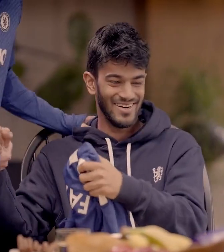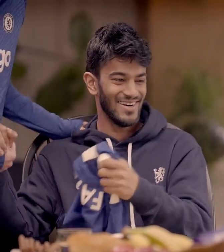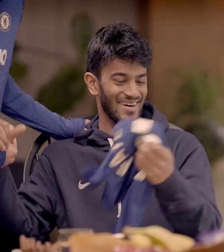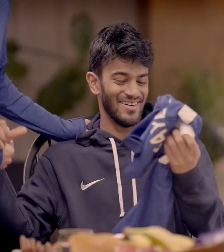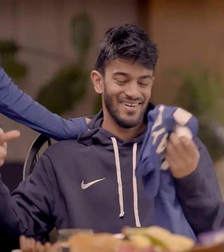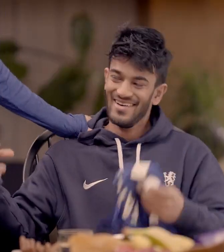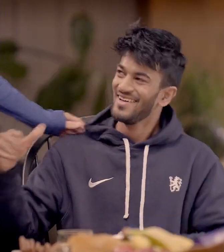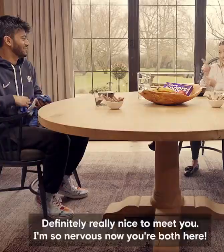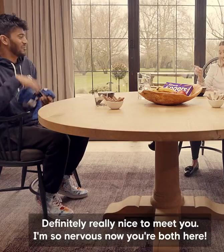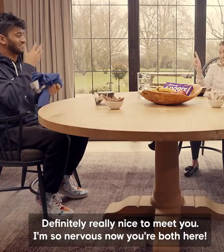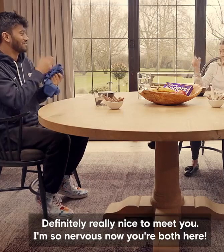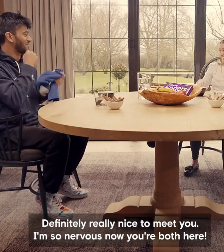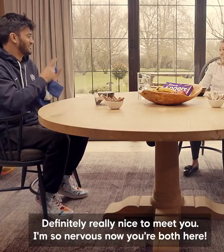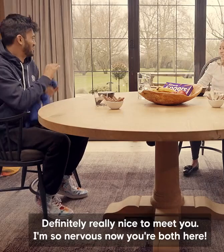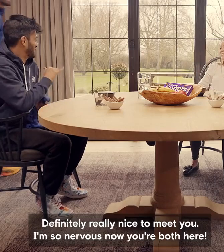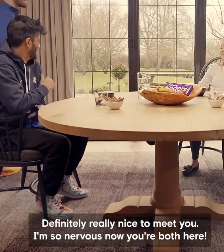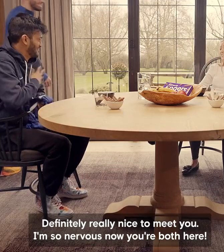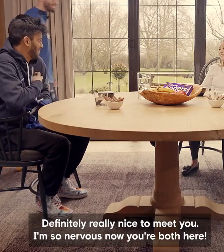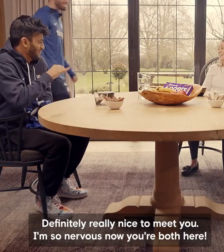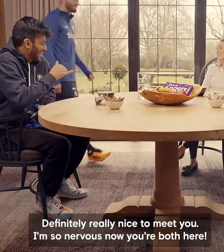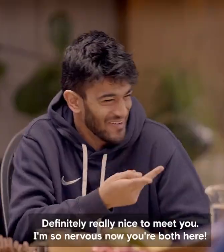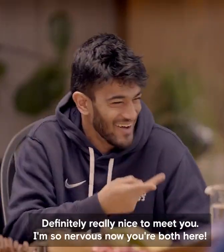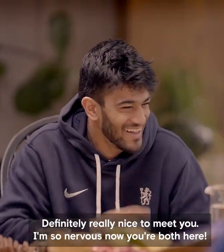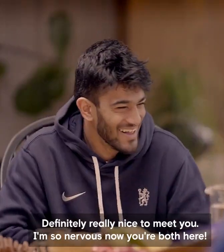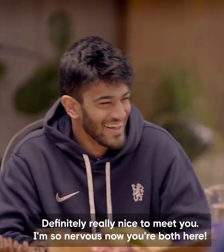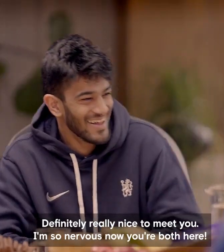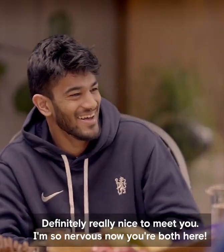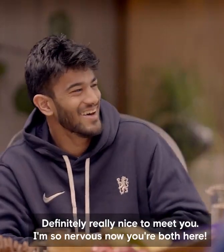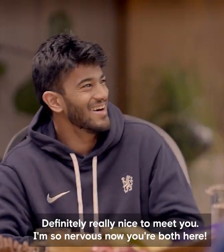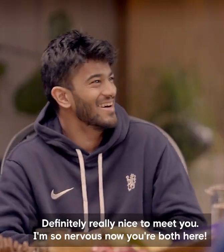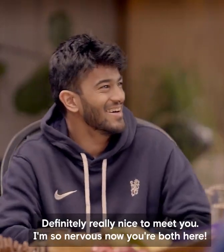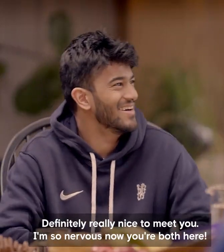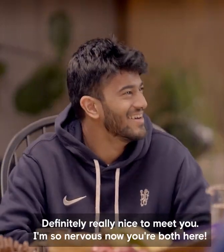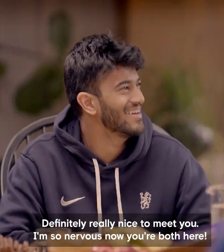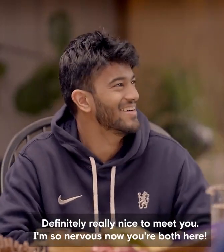Yeah, man. Nice to meet you. Oh, definitely really nice to meet you. I'm so nervous now you're both here.